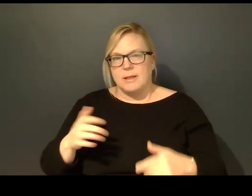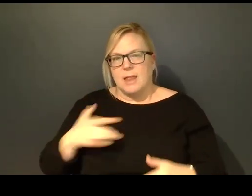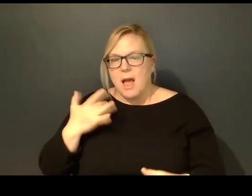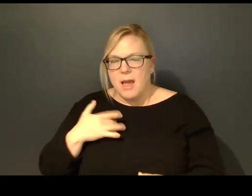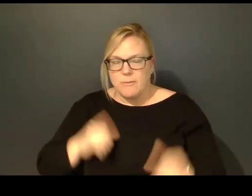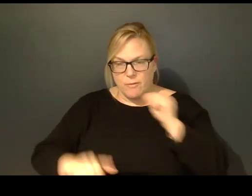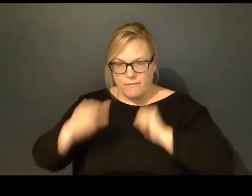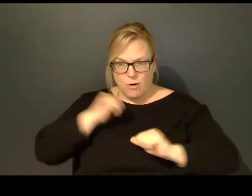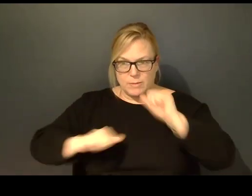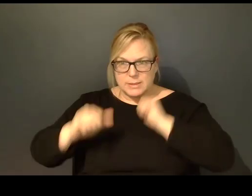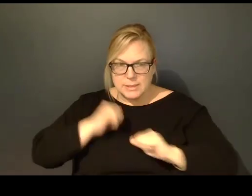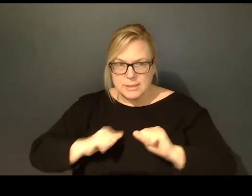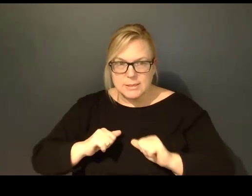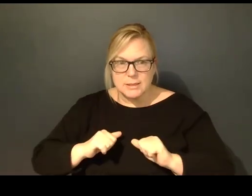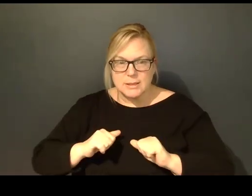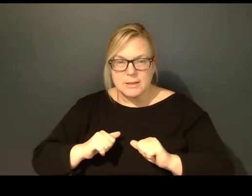Huge sister